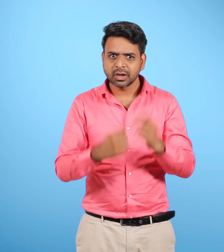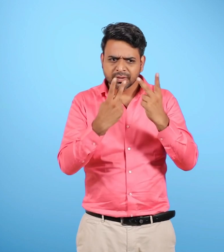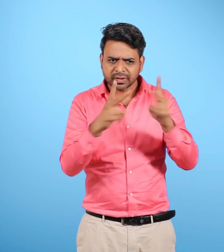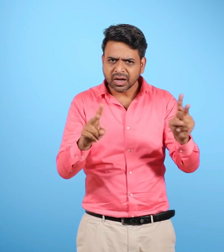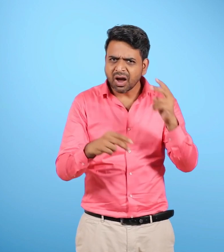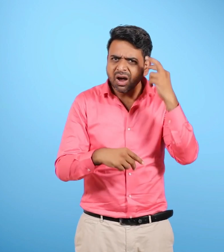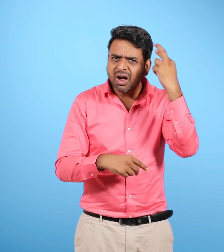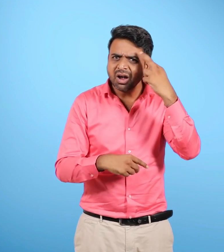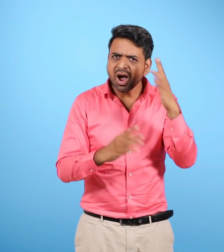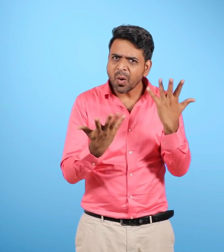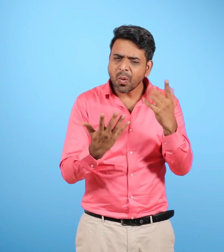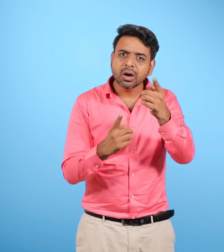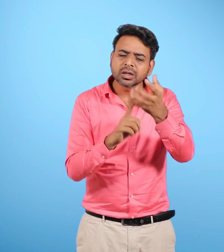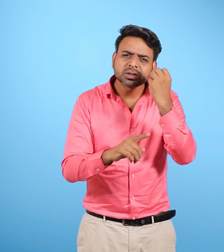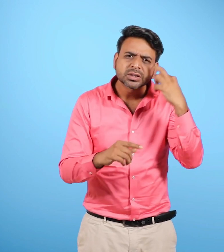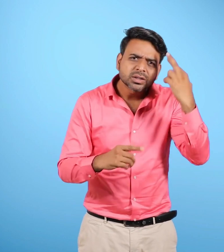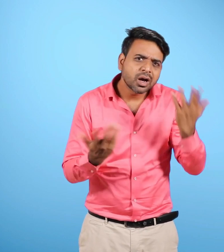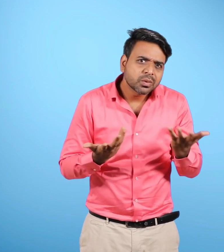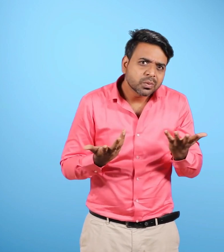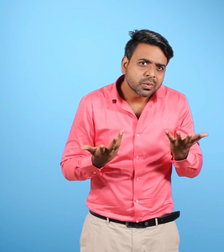Compare these with those in which the bulb does not glow.